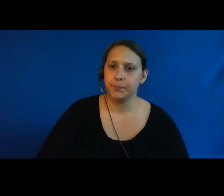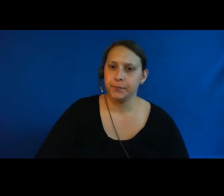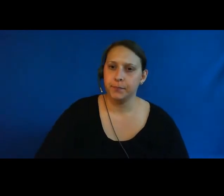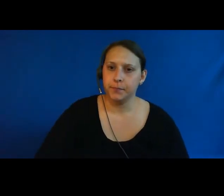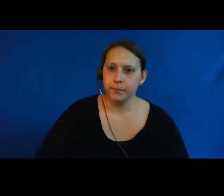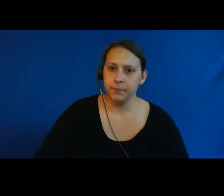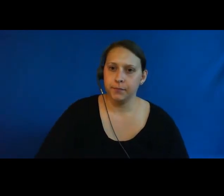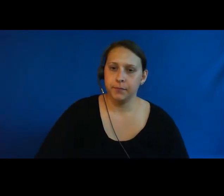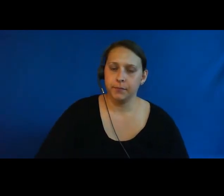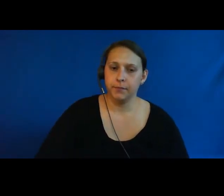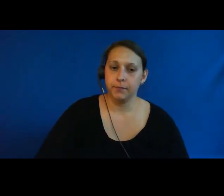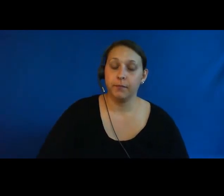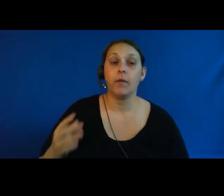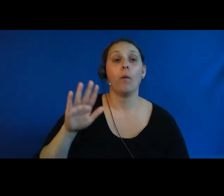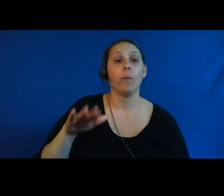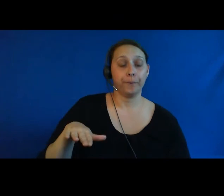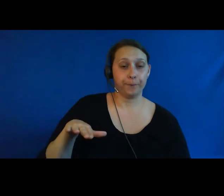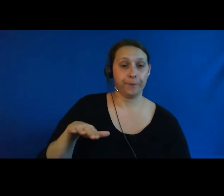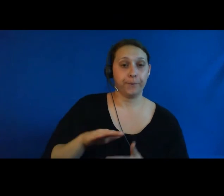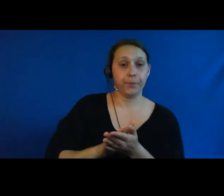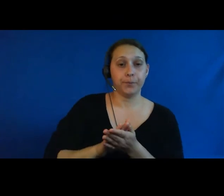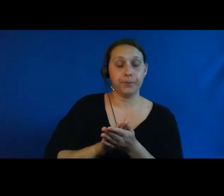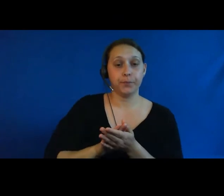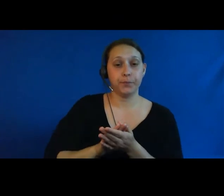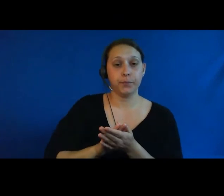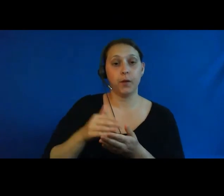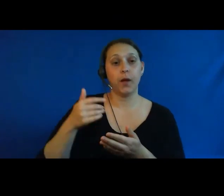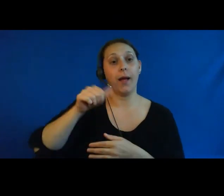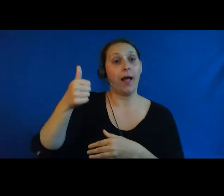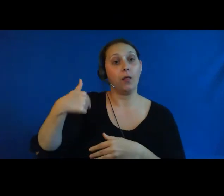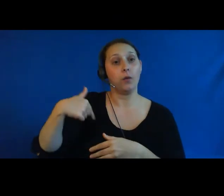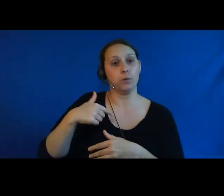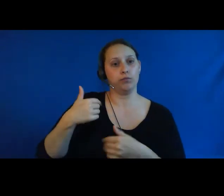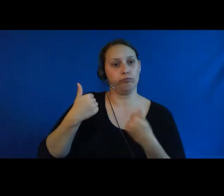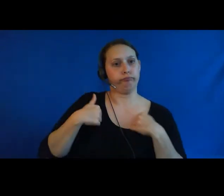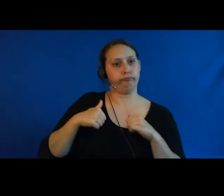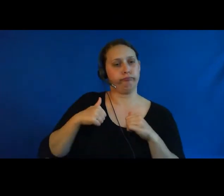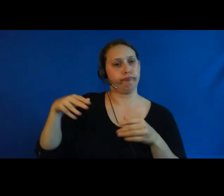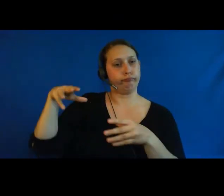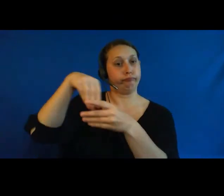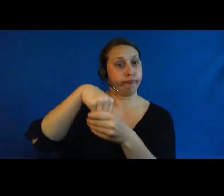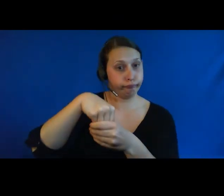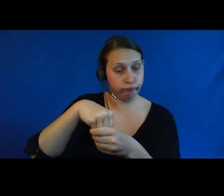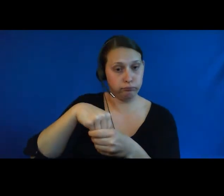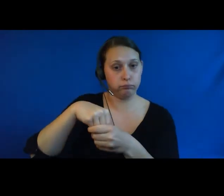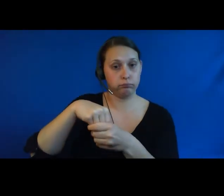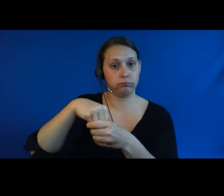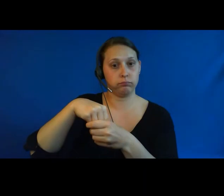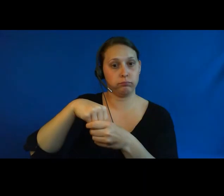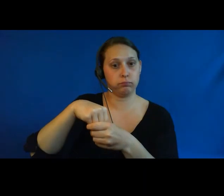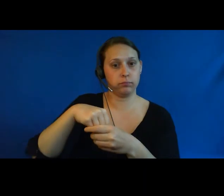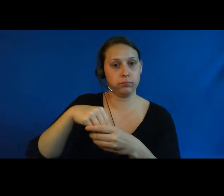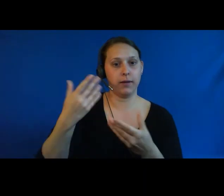One of the things that we are trying to practice is a tickling of the